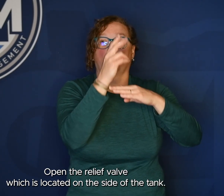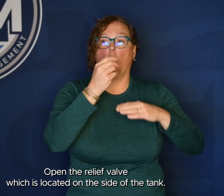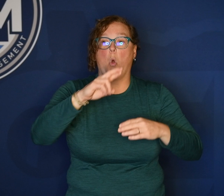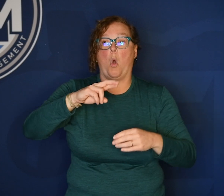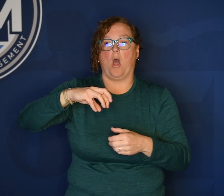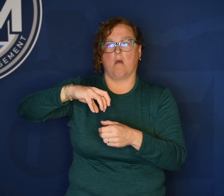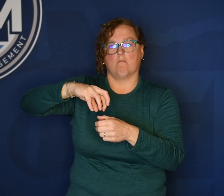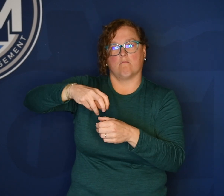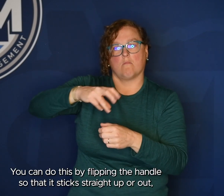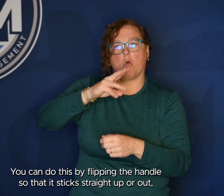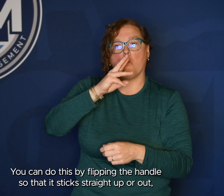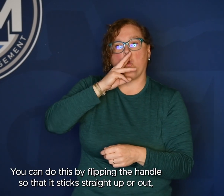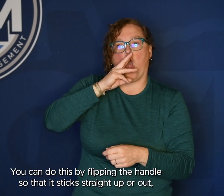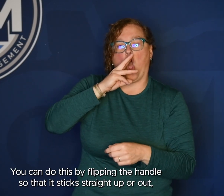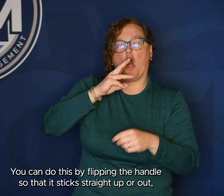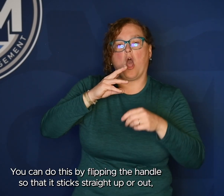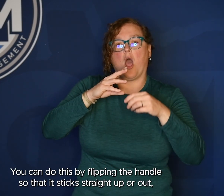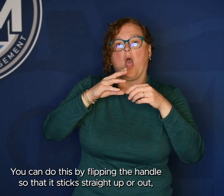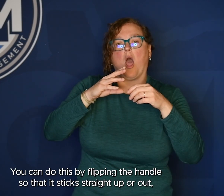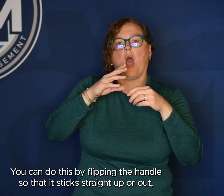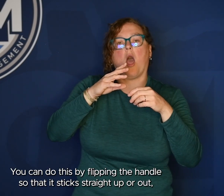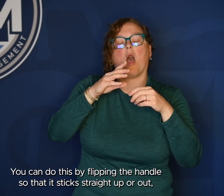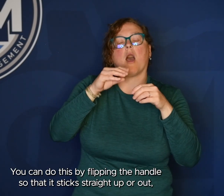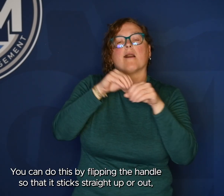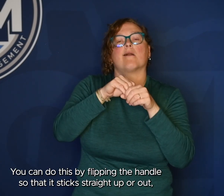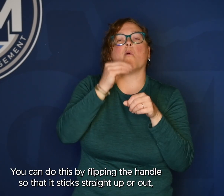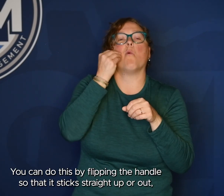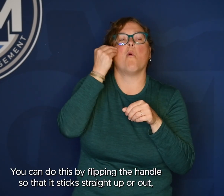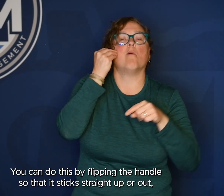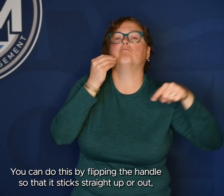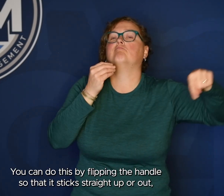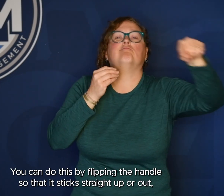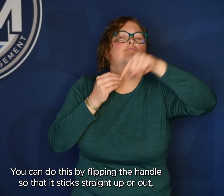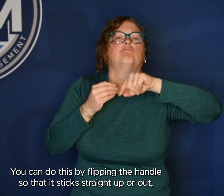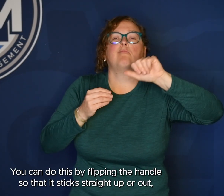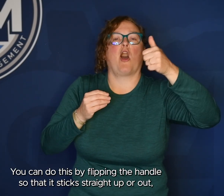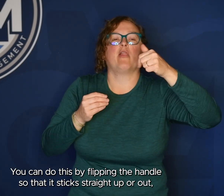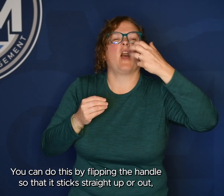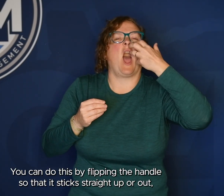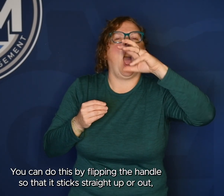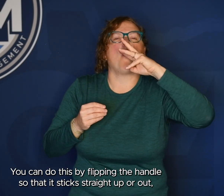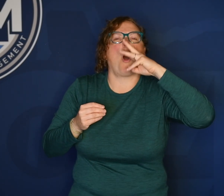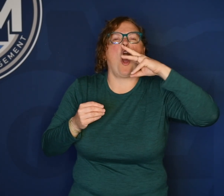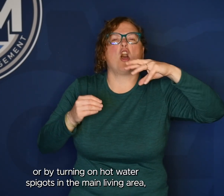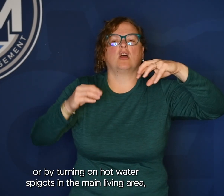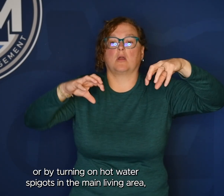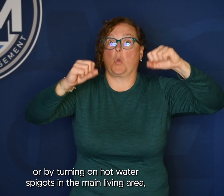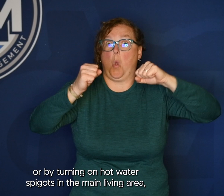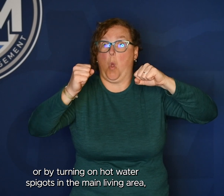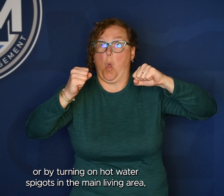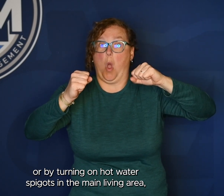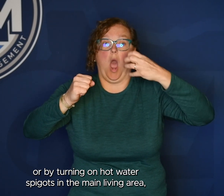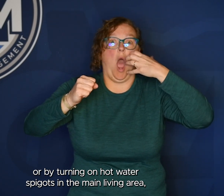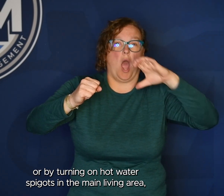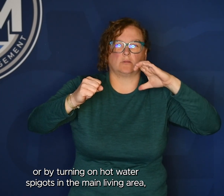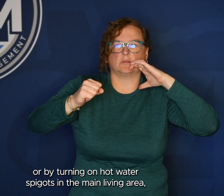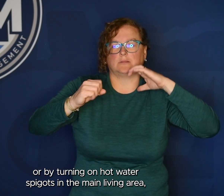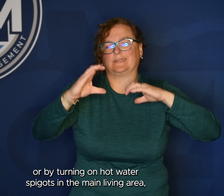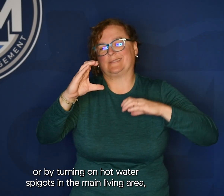tank. You can do this by flipping the handle so that it sticks straight up or out, or by turning on hot water spigots in the